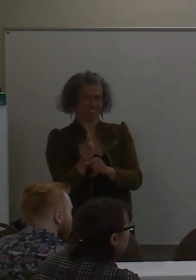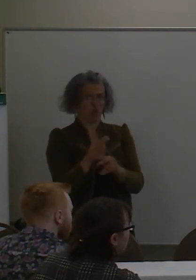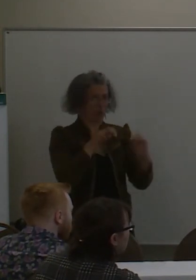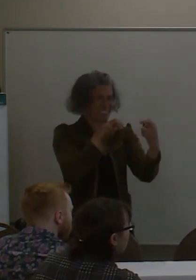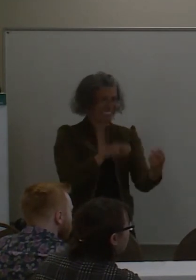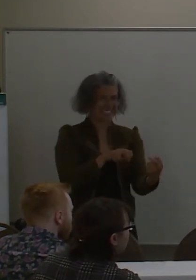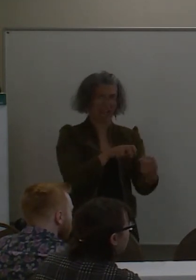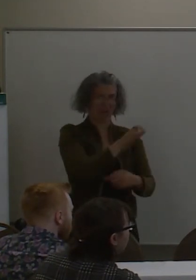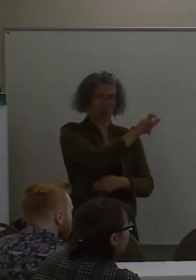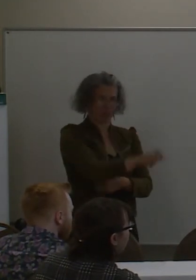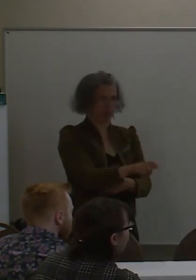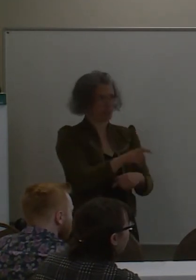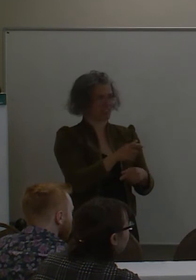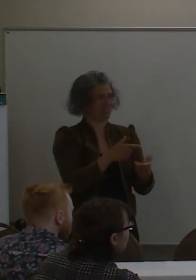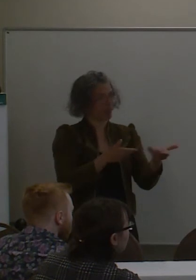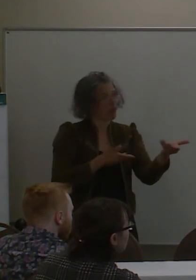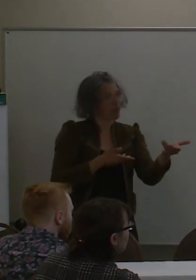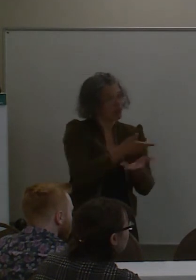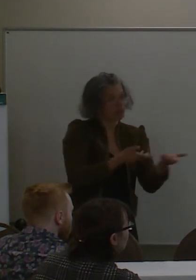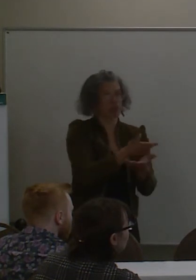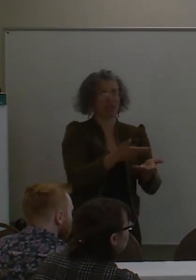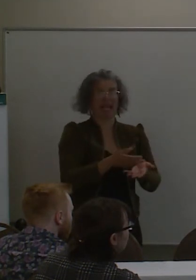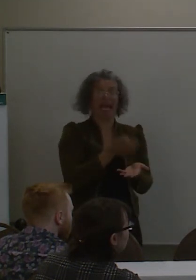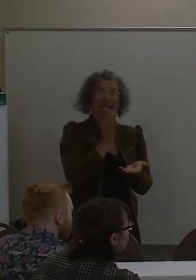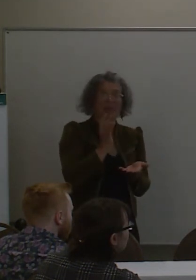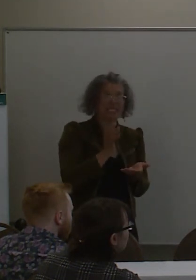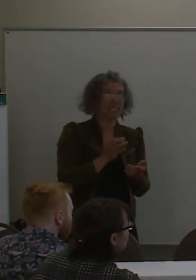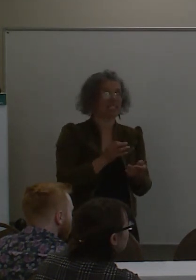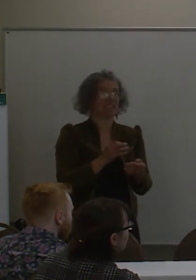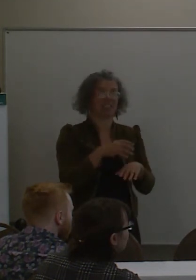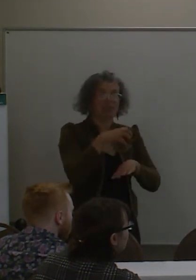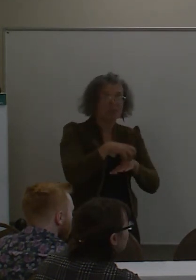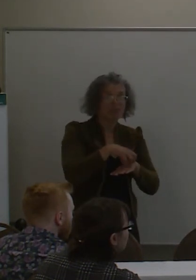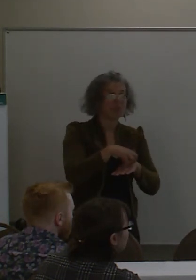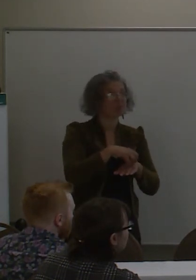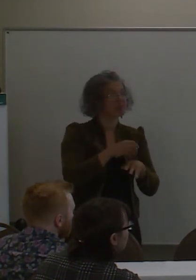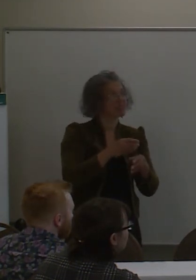with them. We shared coffee. We shared tea, and